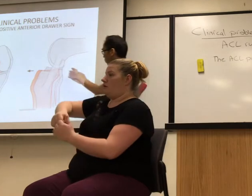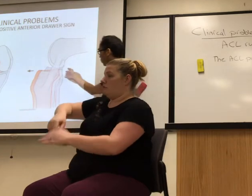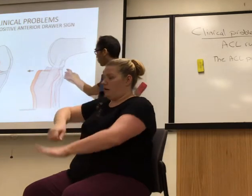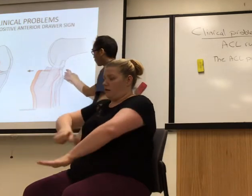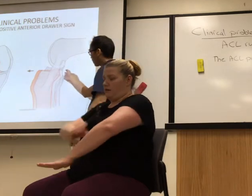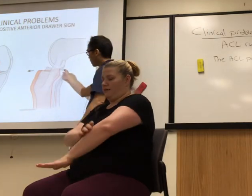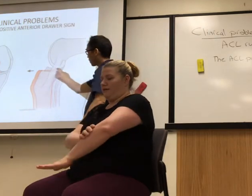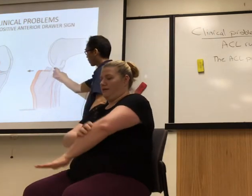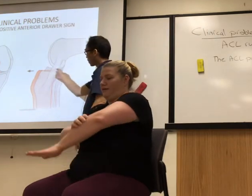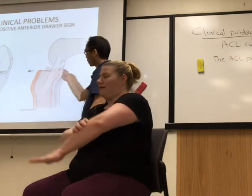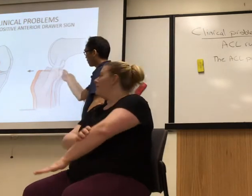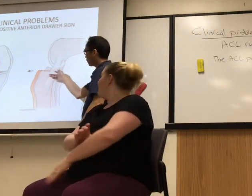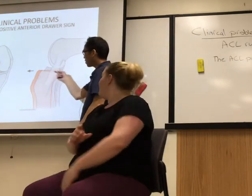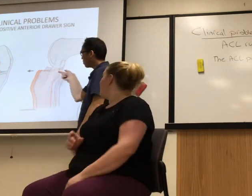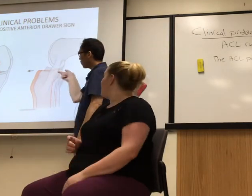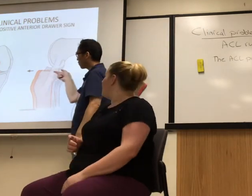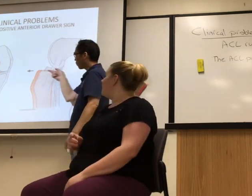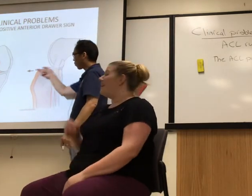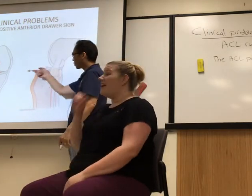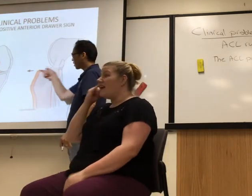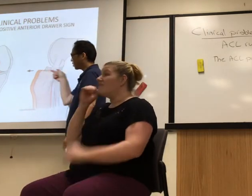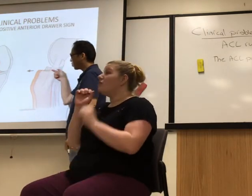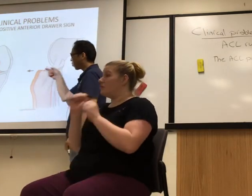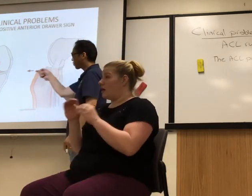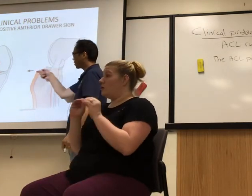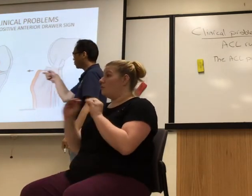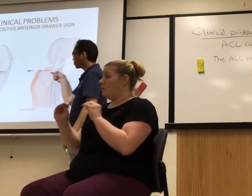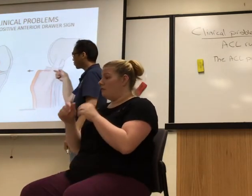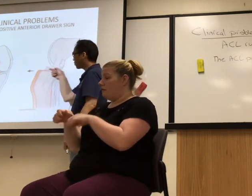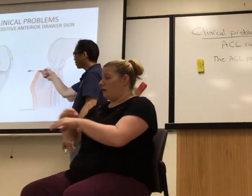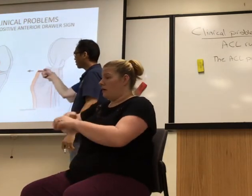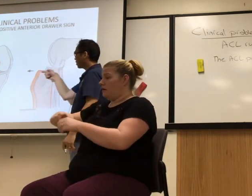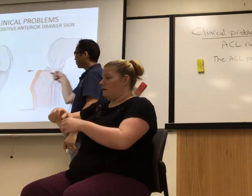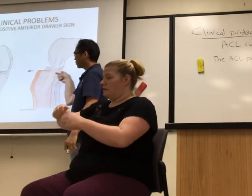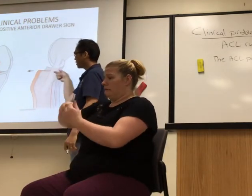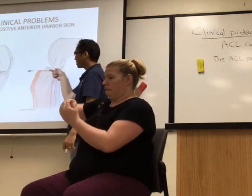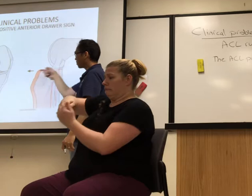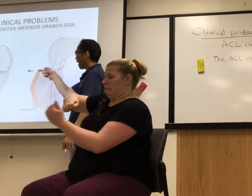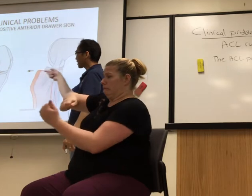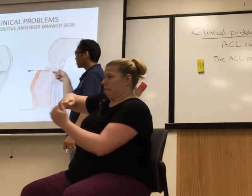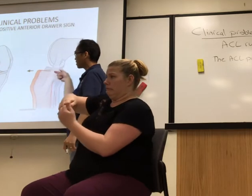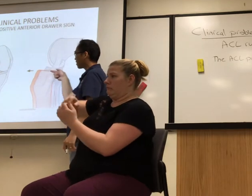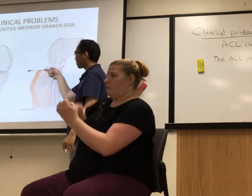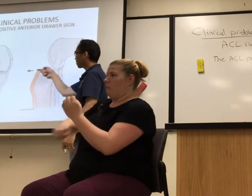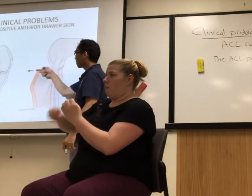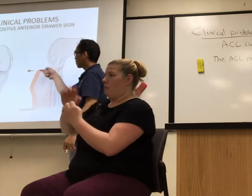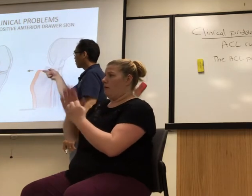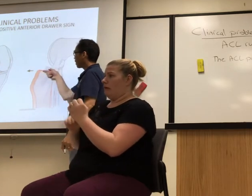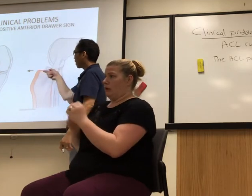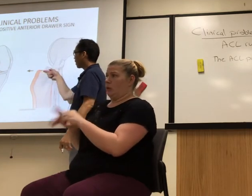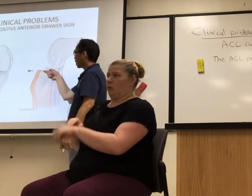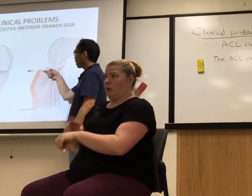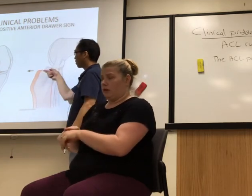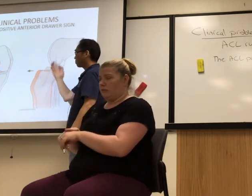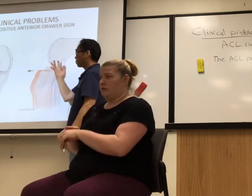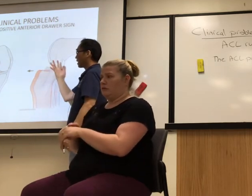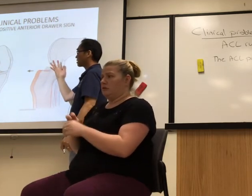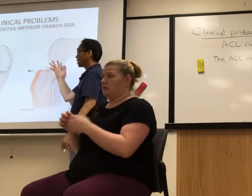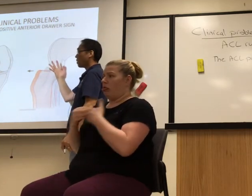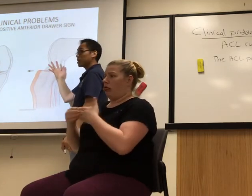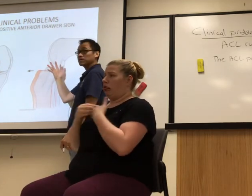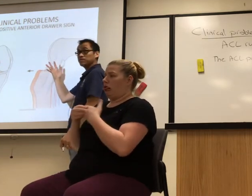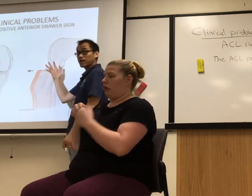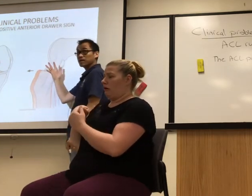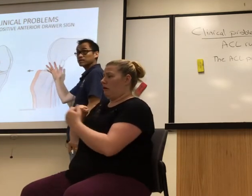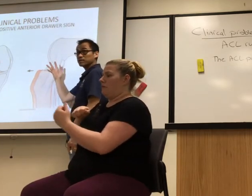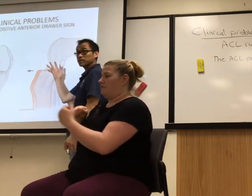and then you pull from here, if you can move it forward a little more than usual, you see some laxity there, that's